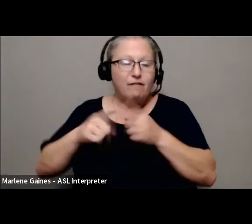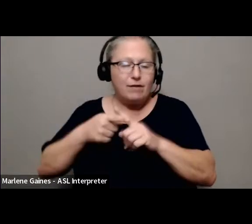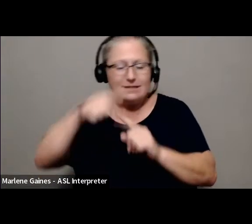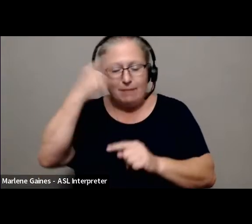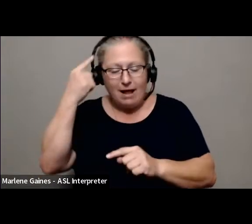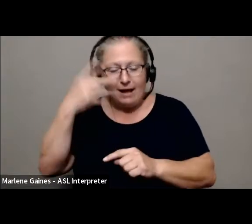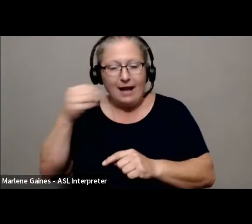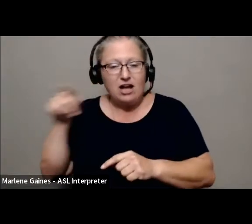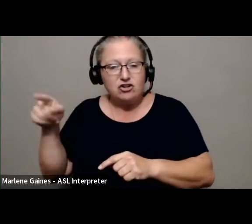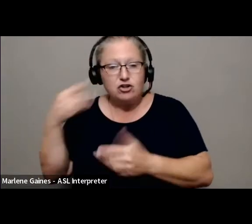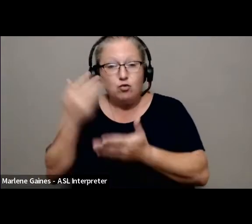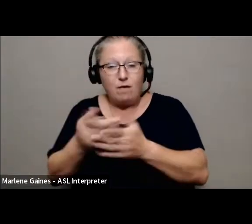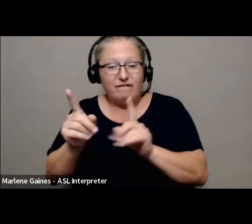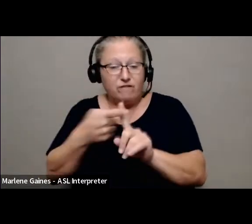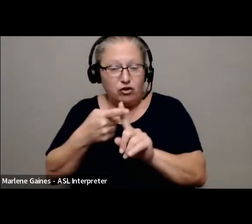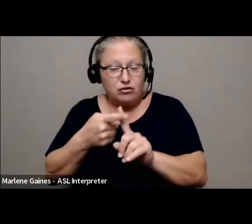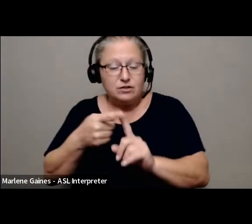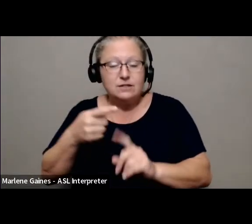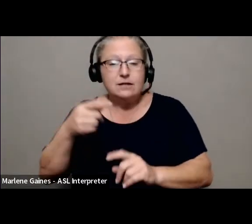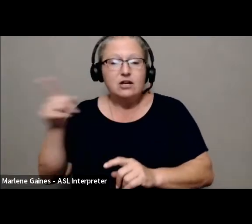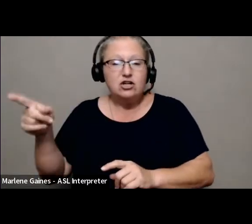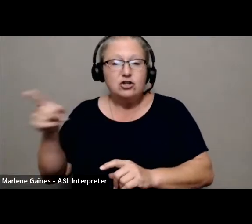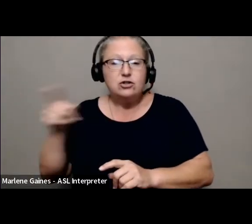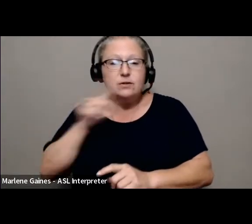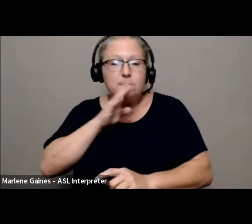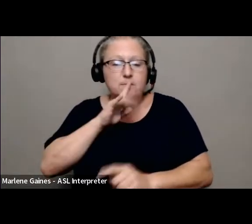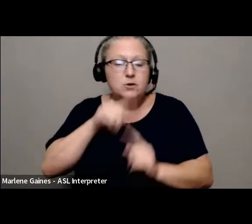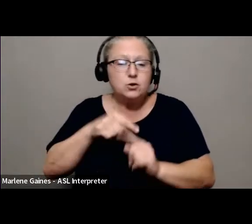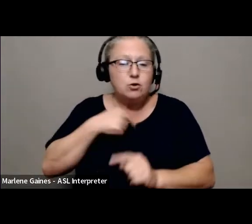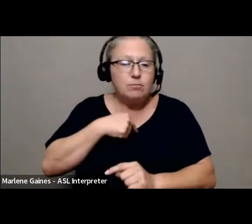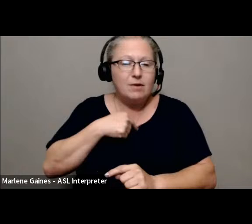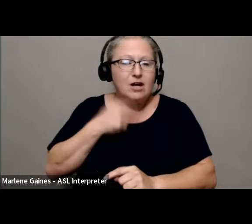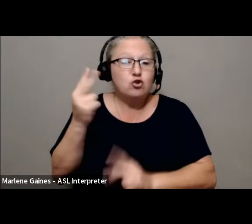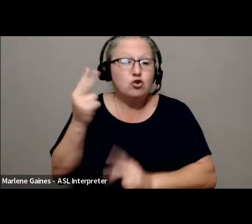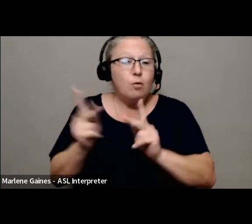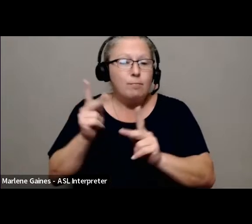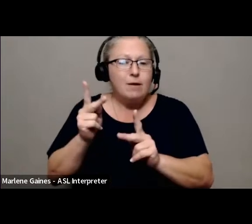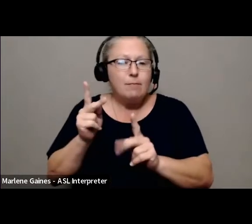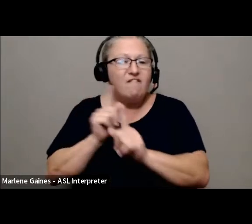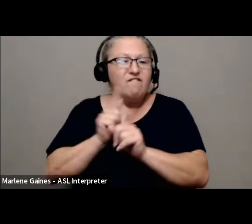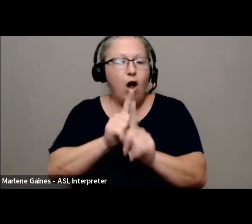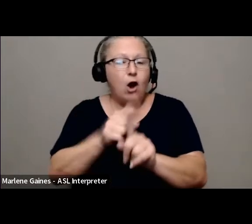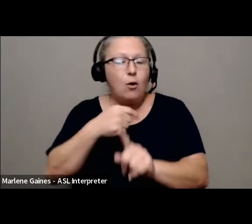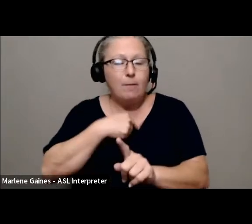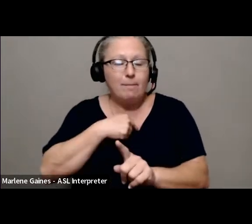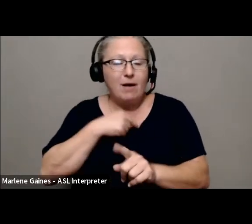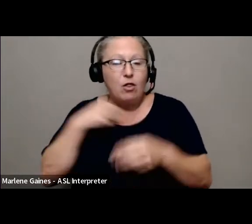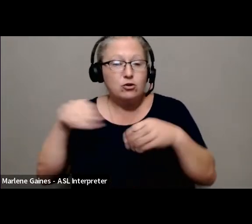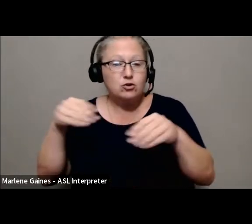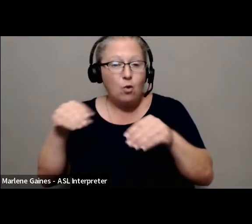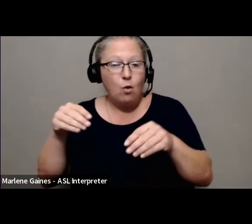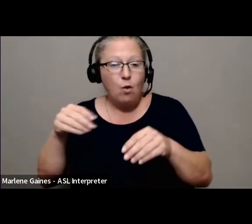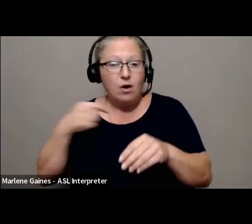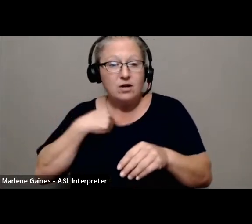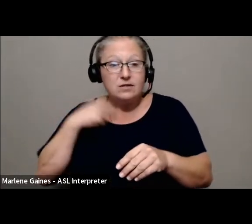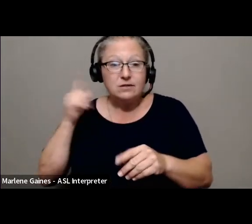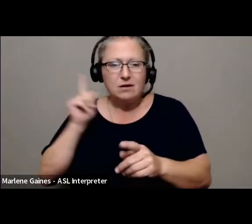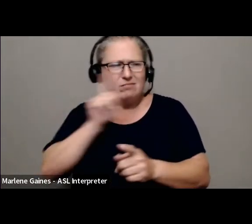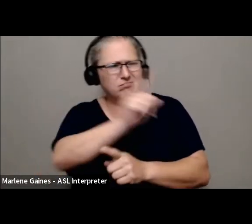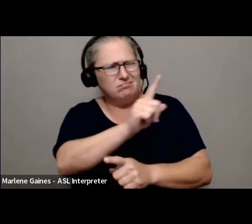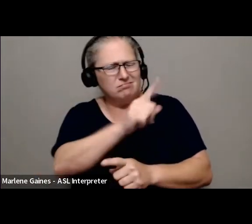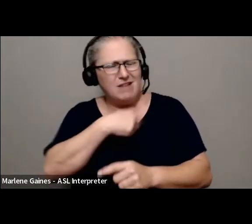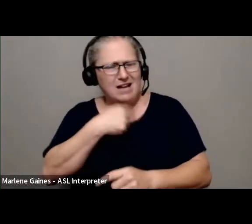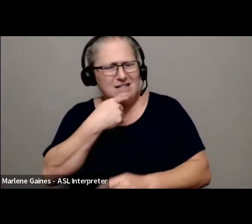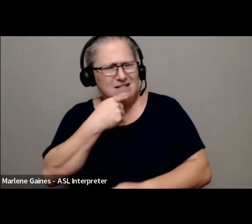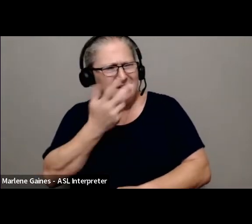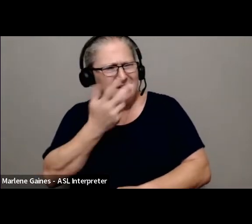Black, and she got there before me, and she whispered to me, she said, there's two people who have been following me around the store. So I went up to them and I